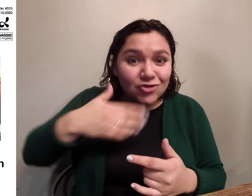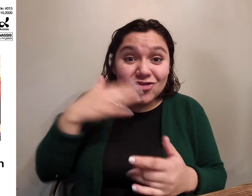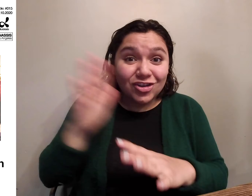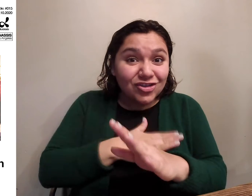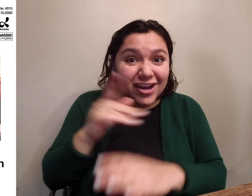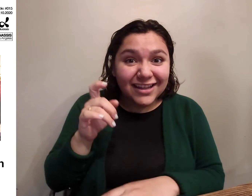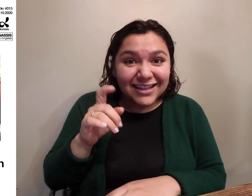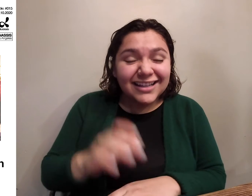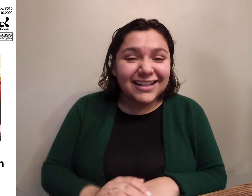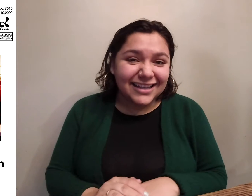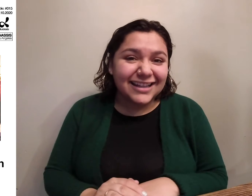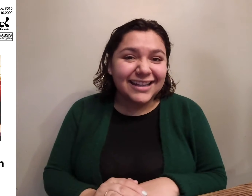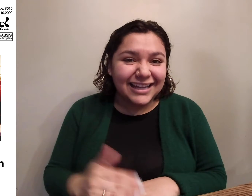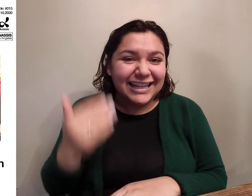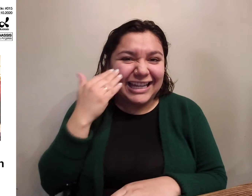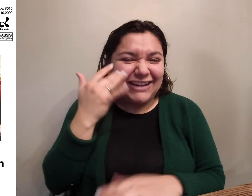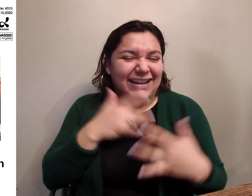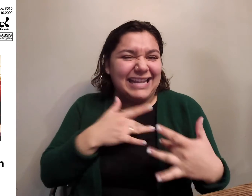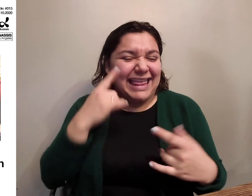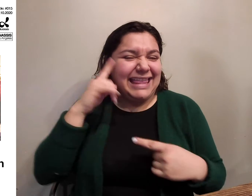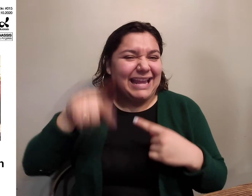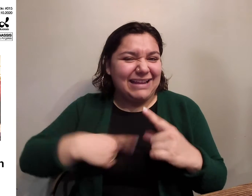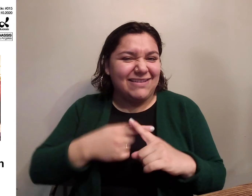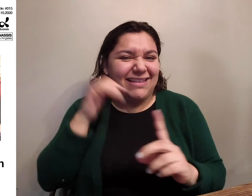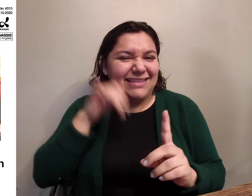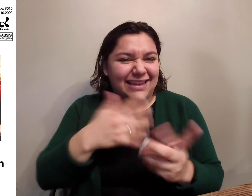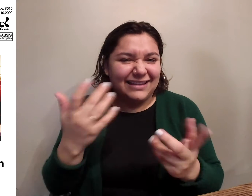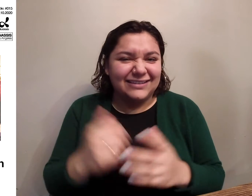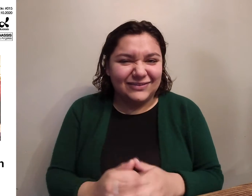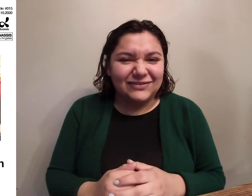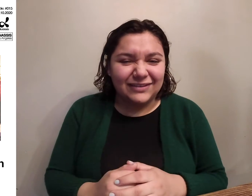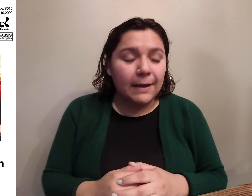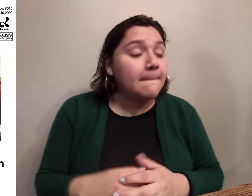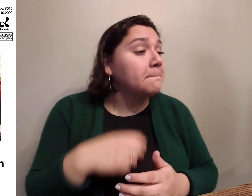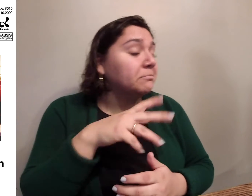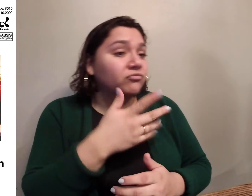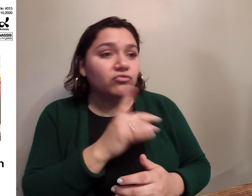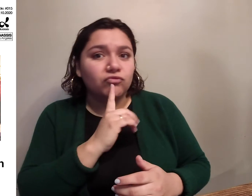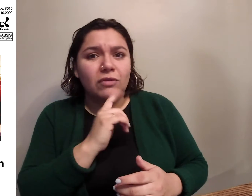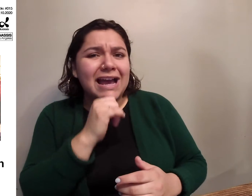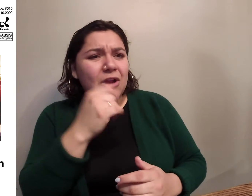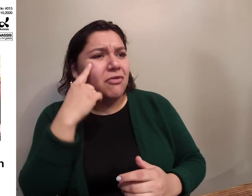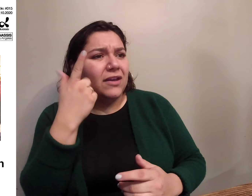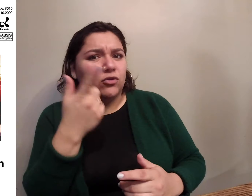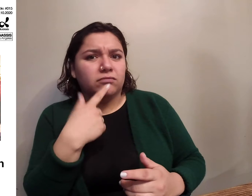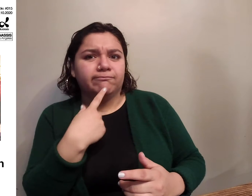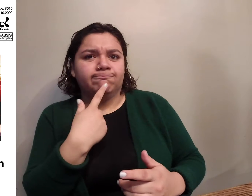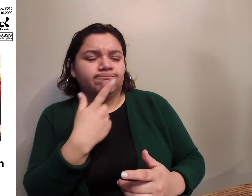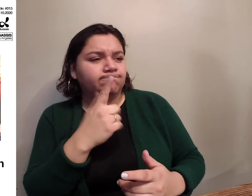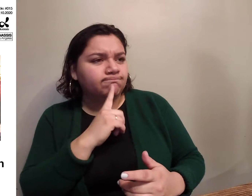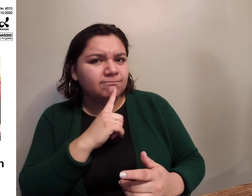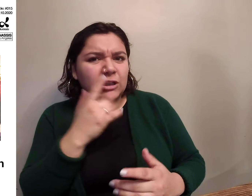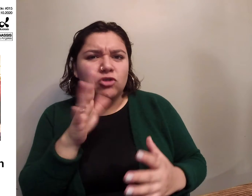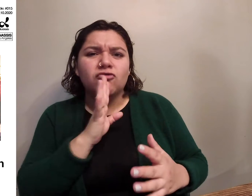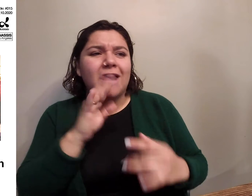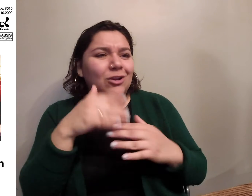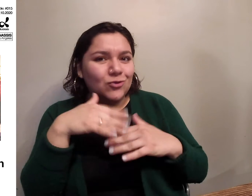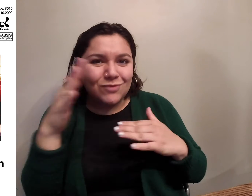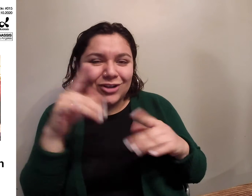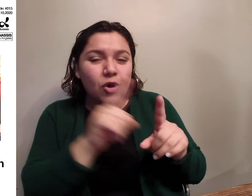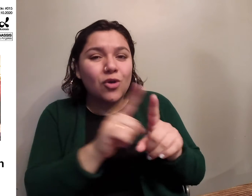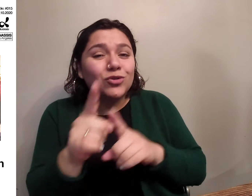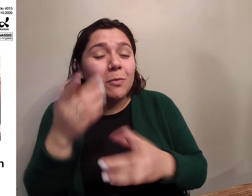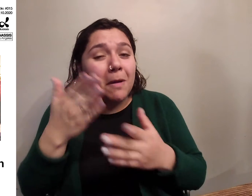revealing. I just told you something that maybe is too revealing, Paul. No, I don't think so at all. and probably also